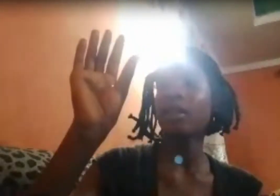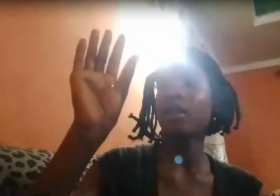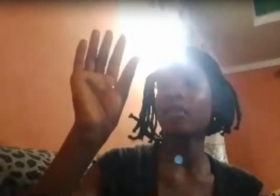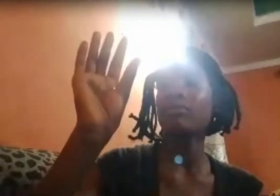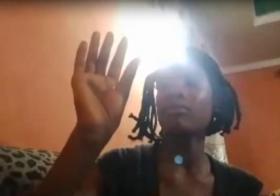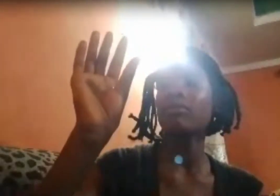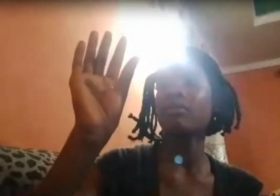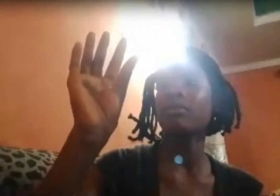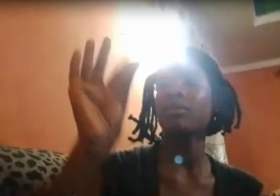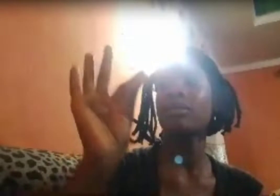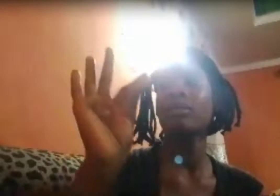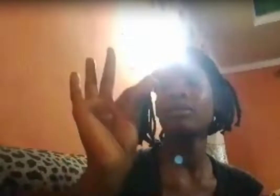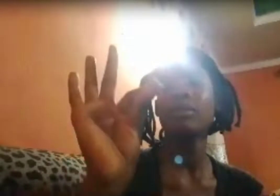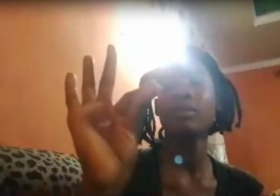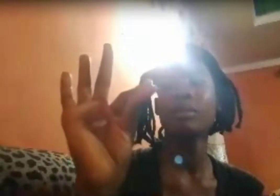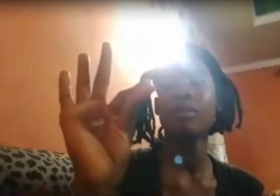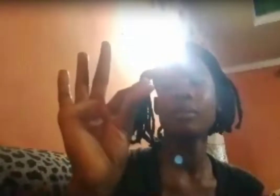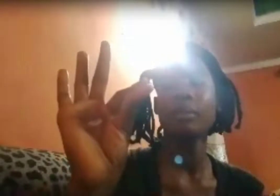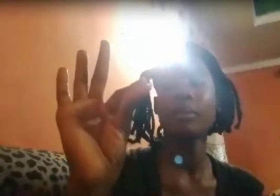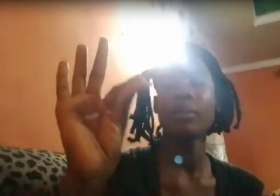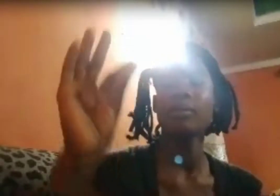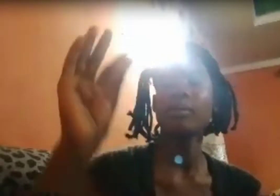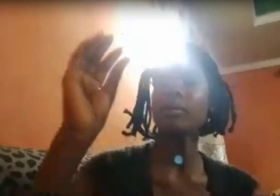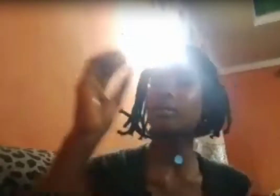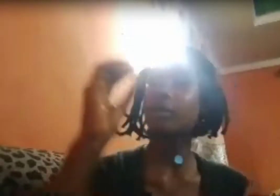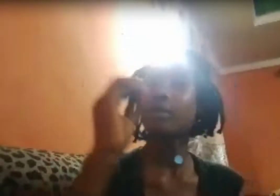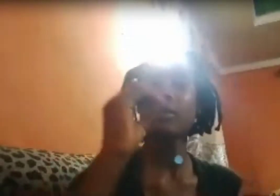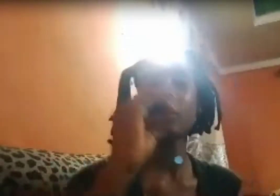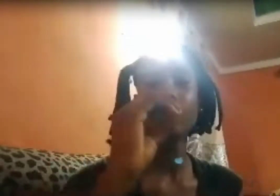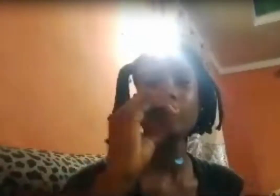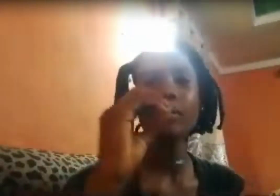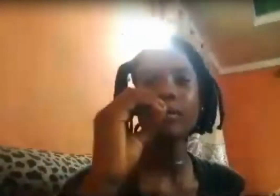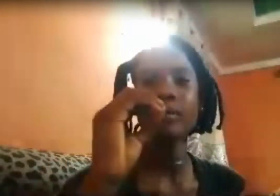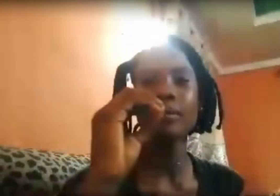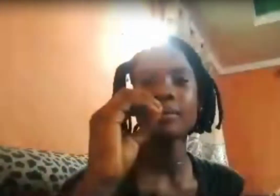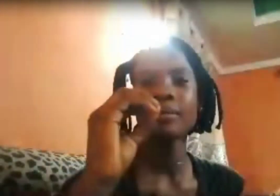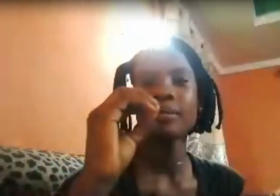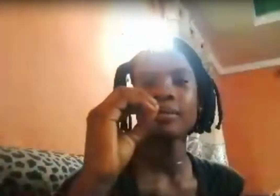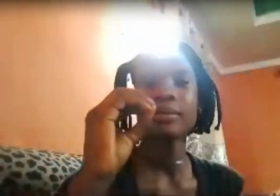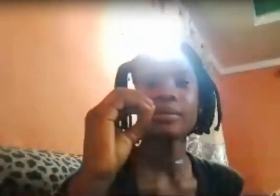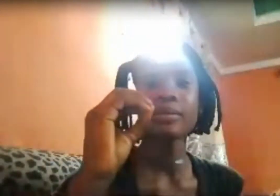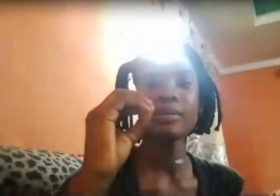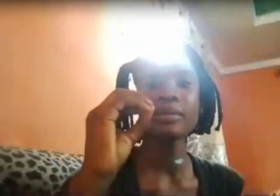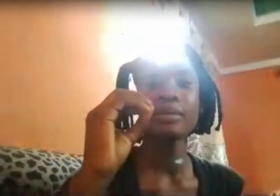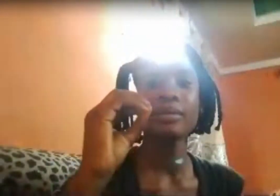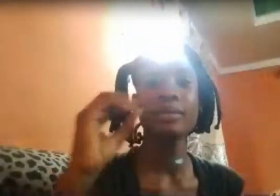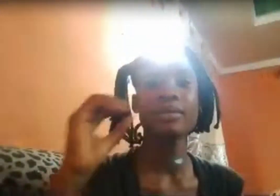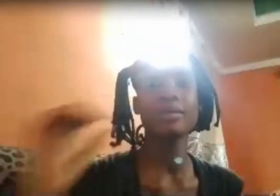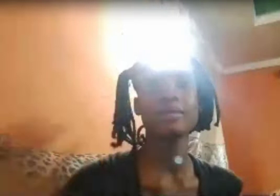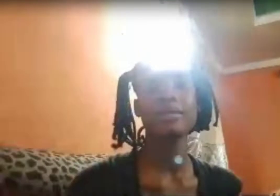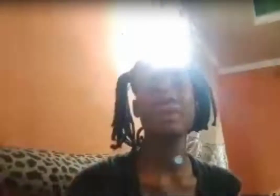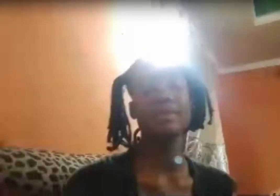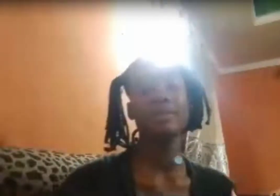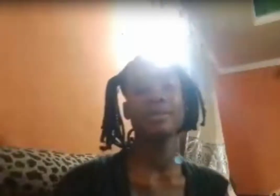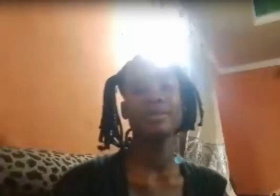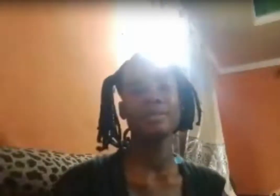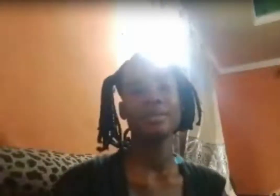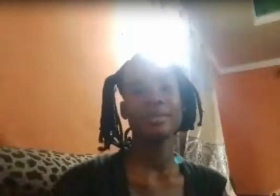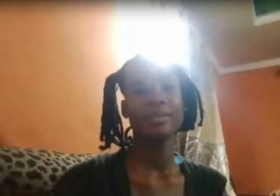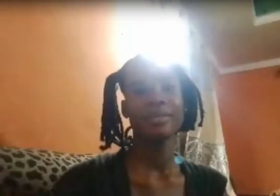That's beautiful. That's beautiful. Beauty, that is beautiful. I appreciate that. Okay, so